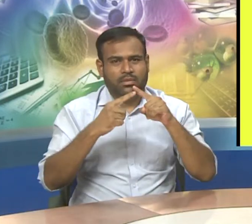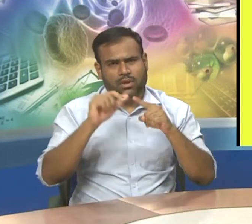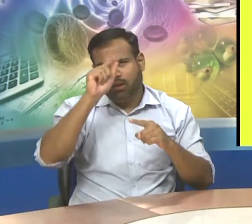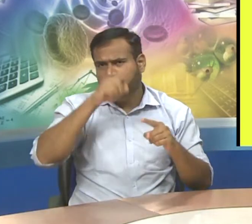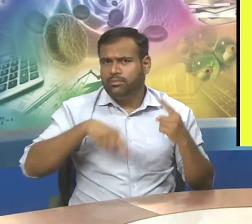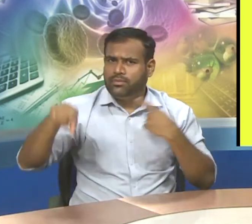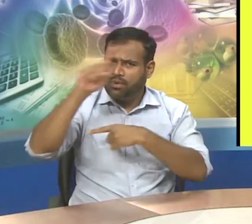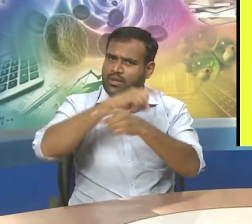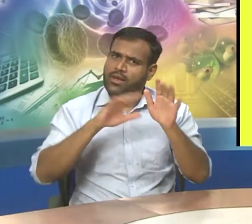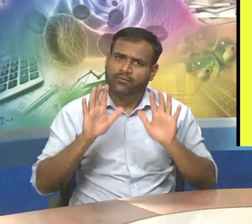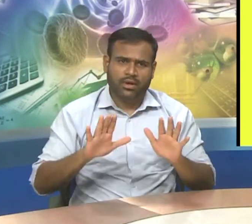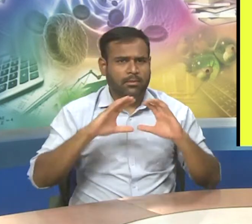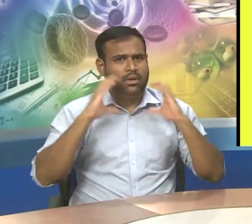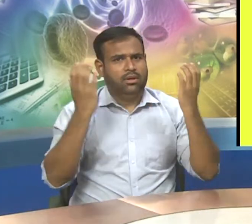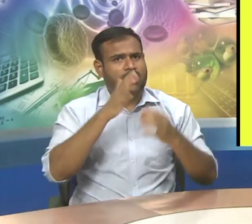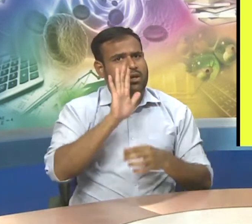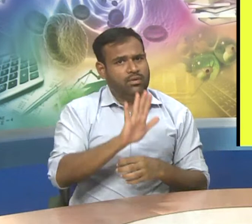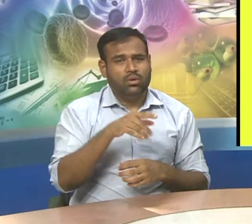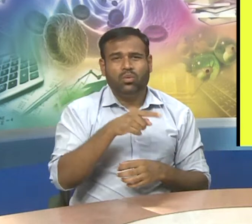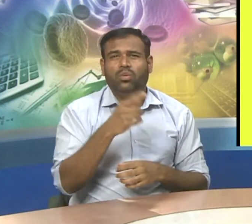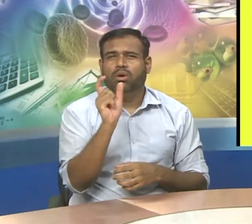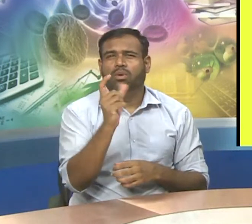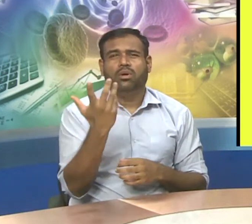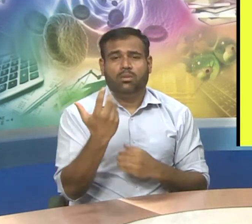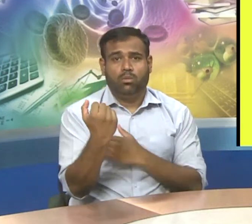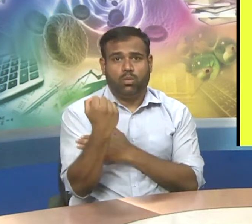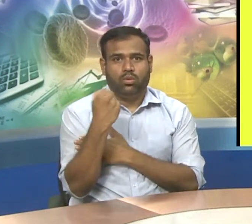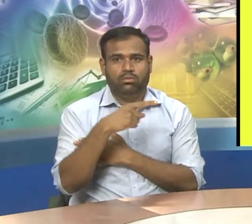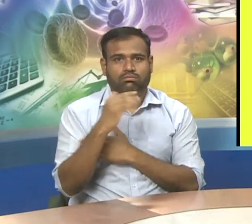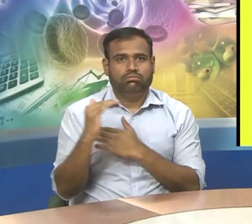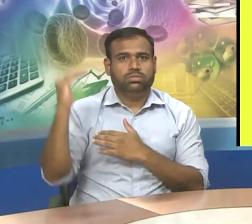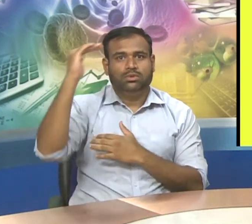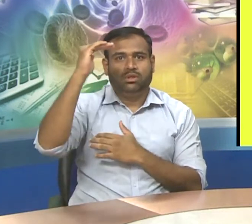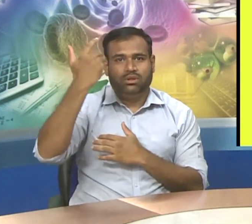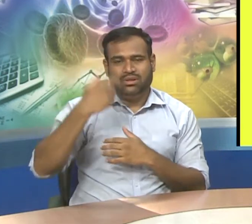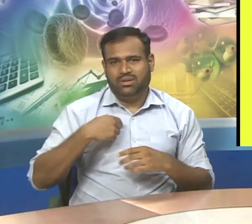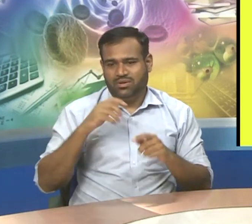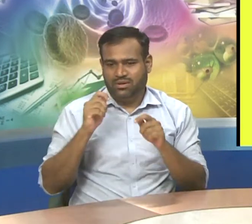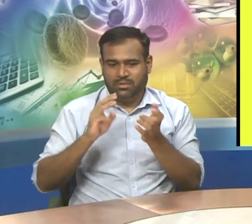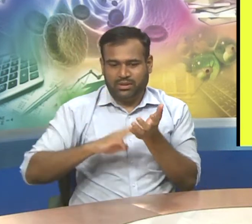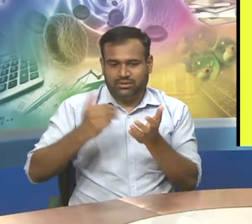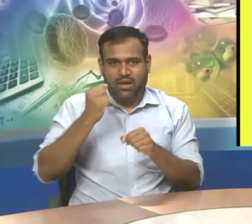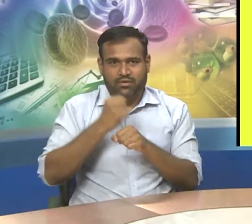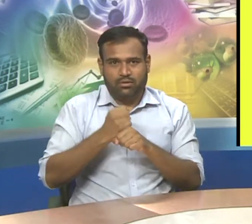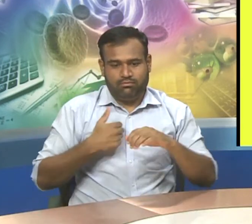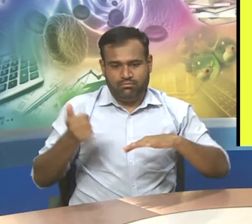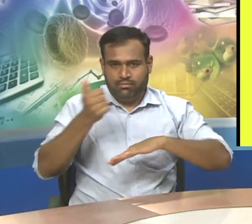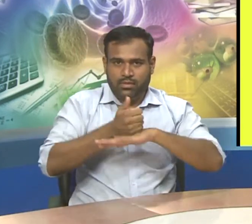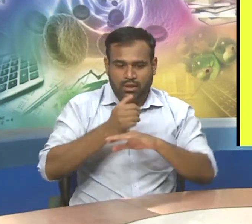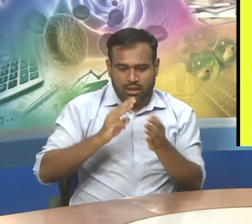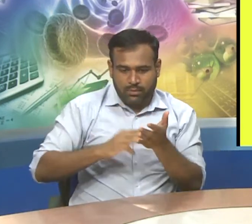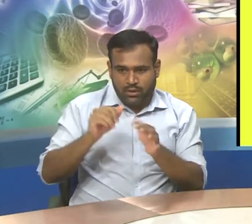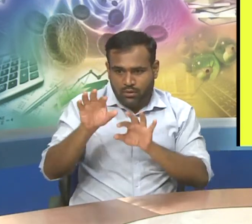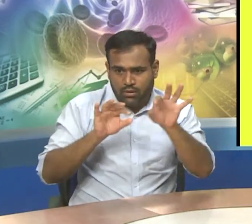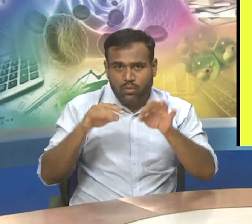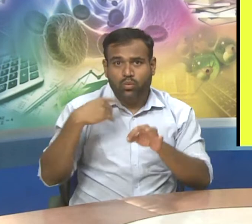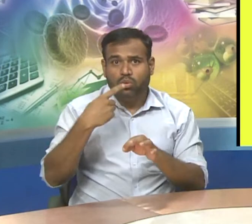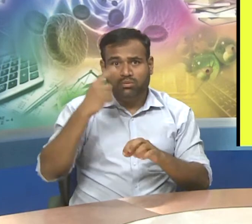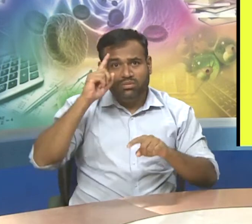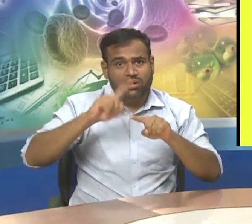This word is cabinet. It is a body of advisors to a head of state who